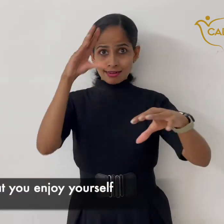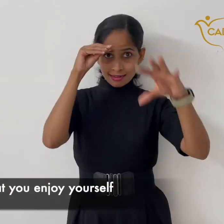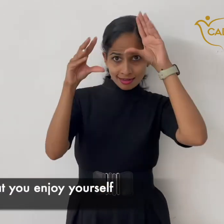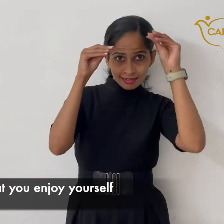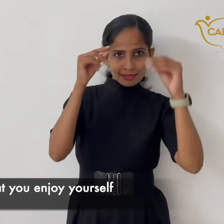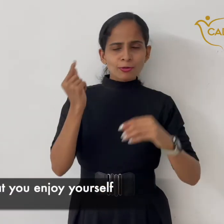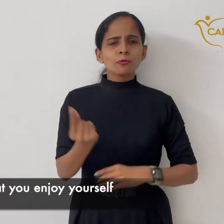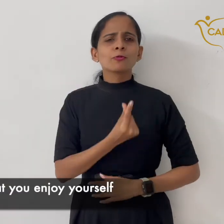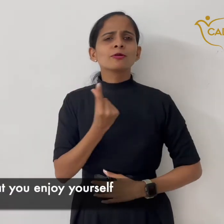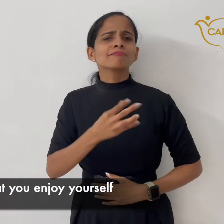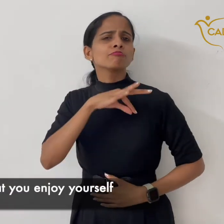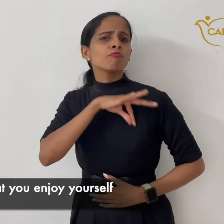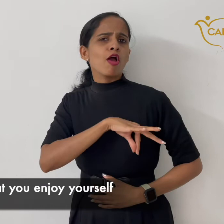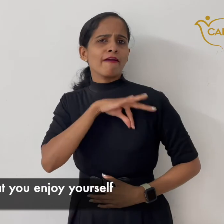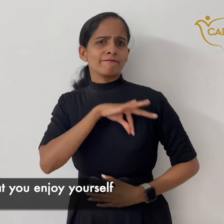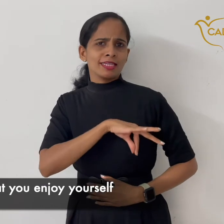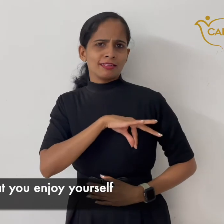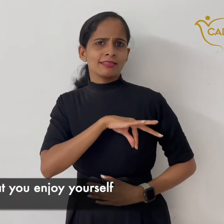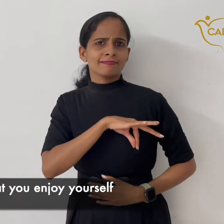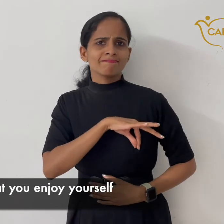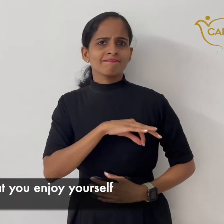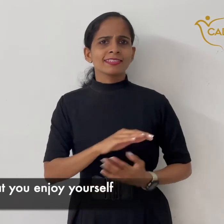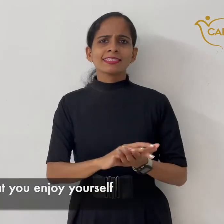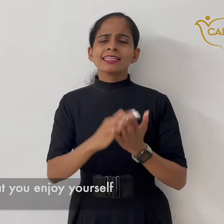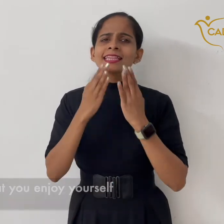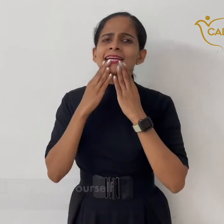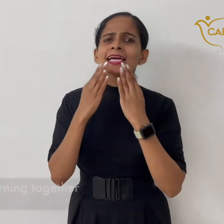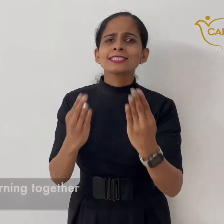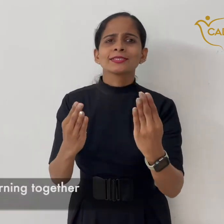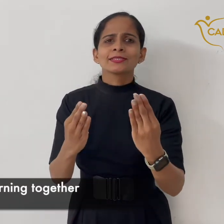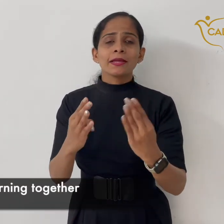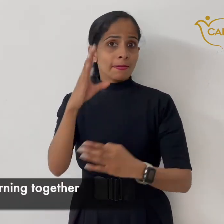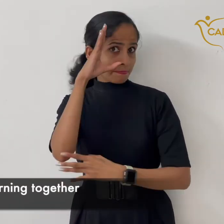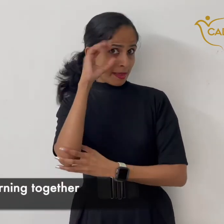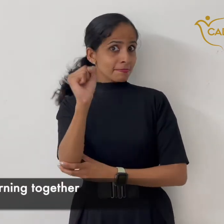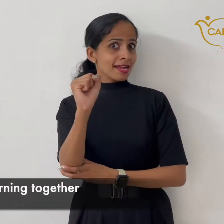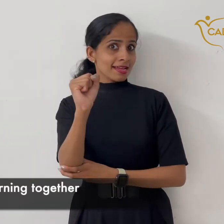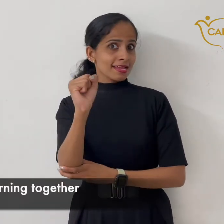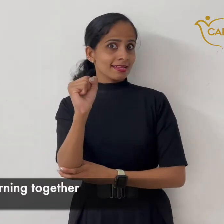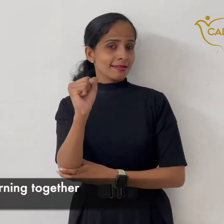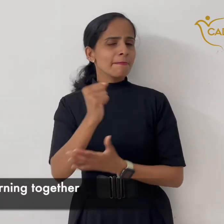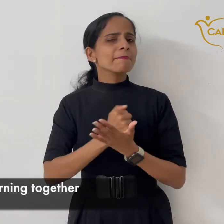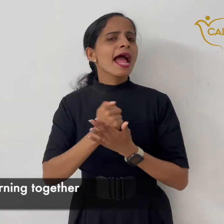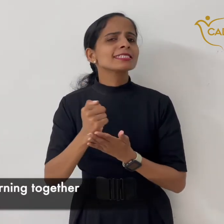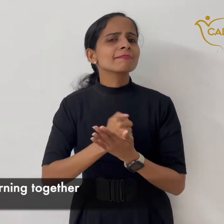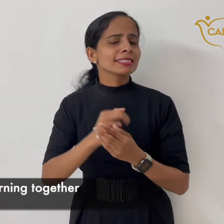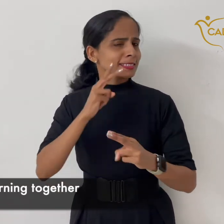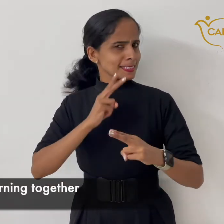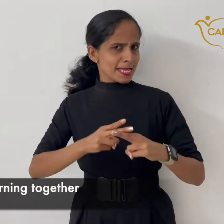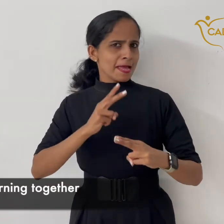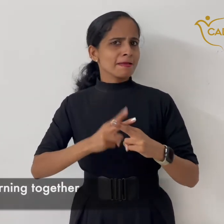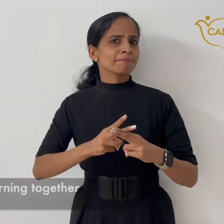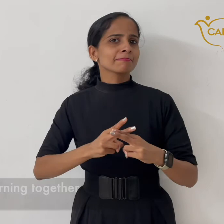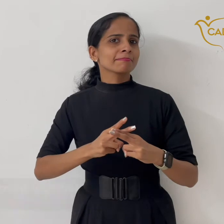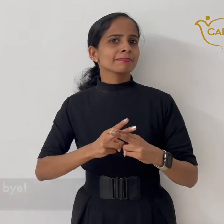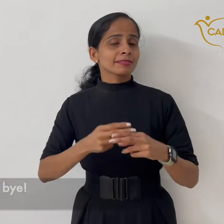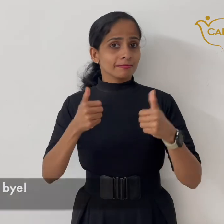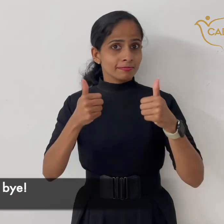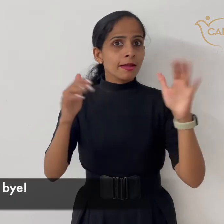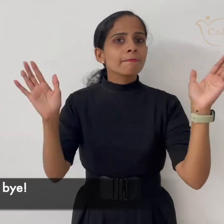is that you enjoy yourself and benefit from learning together keep practicing